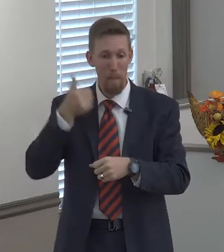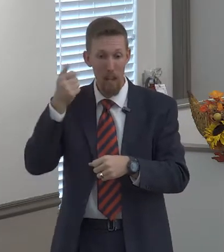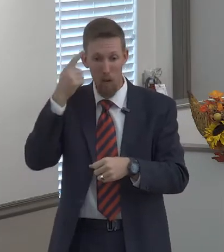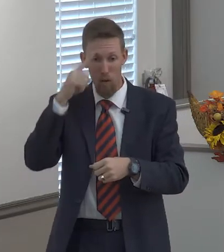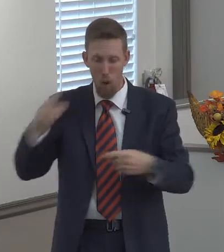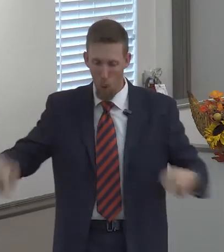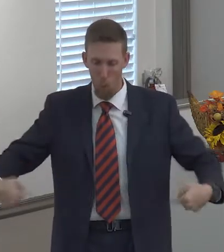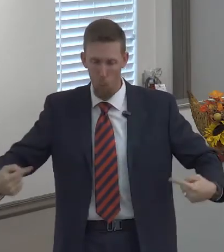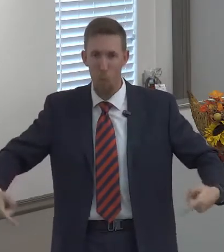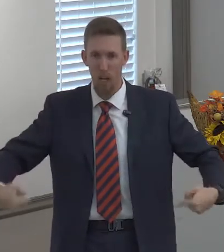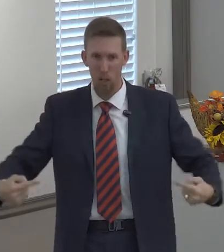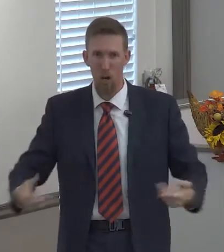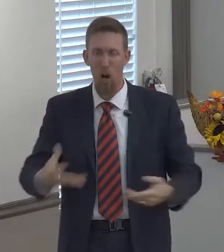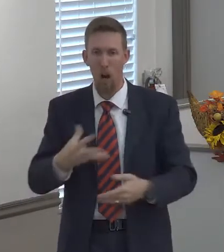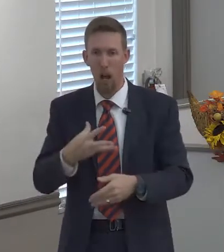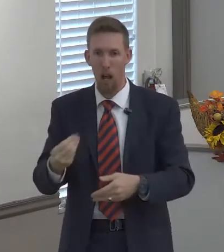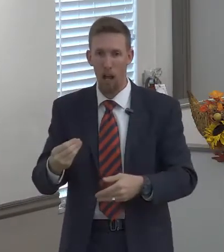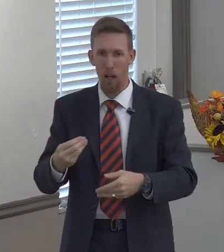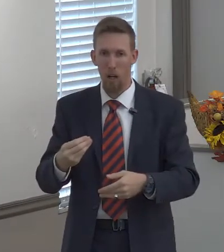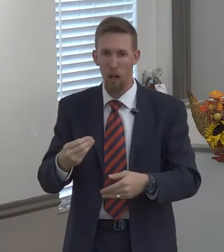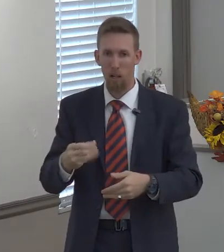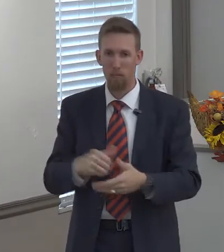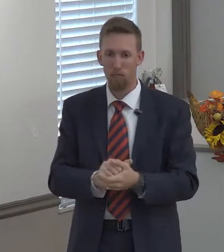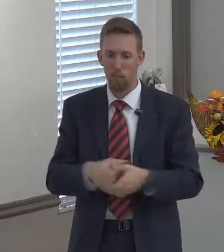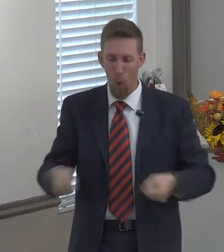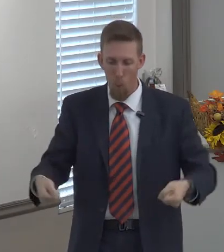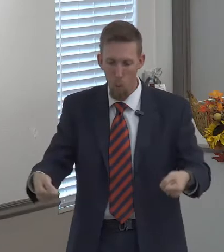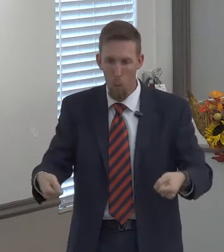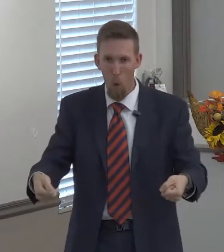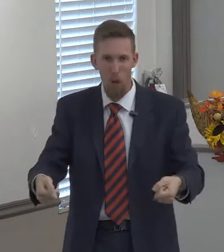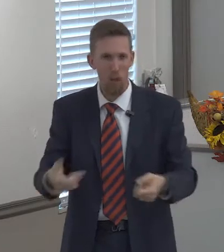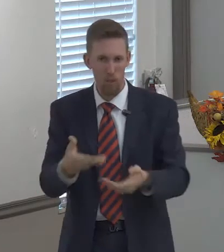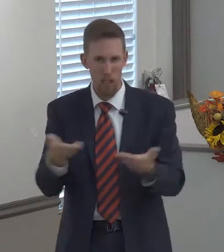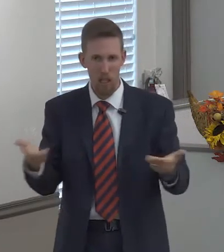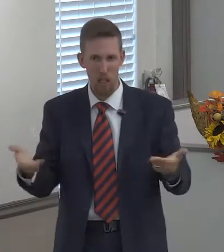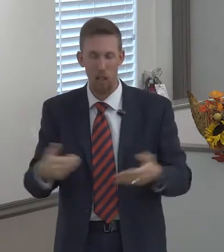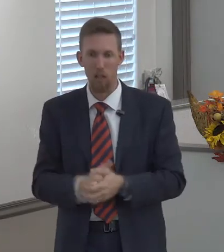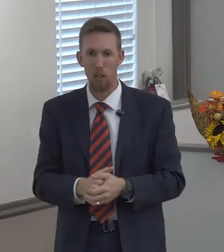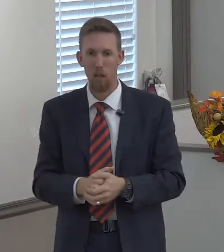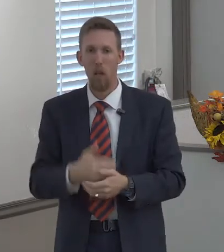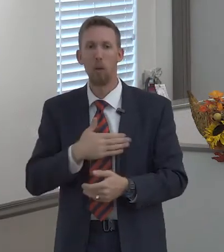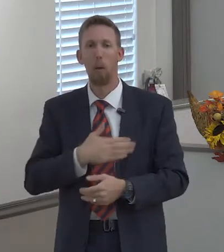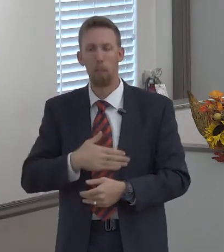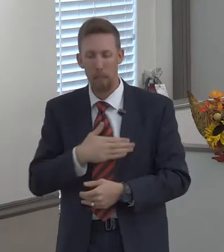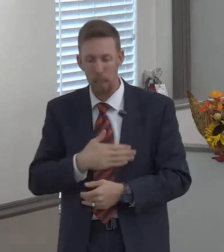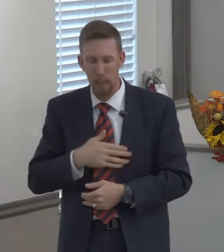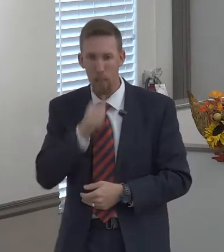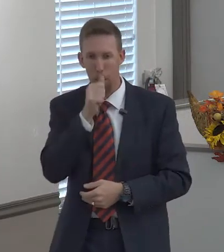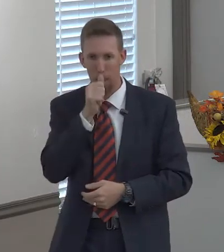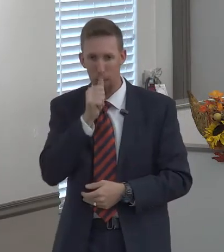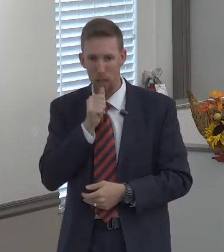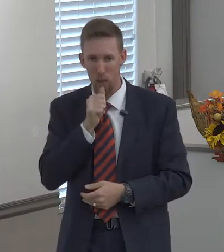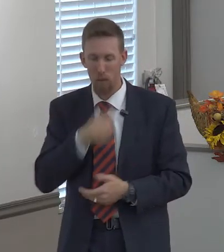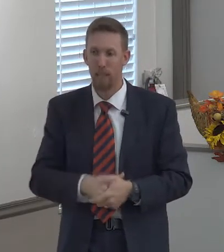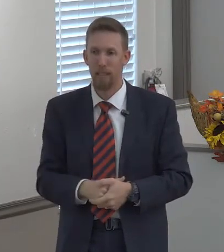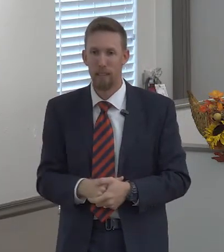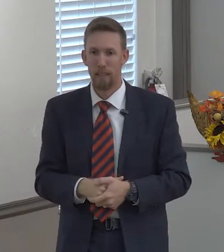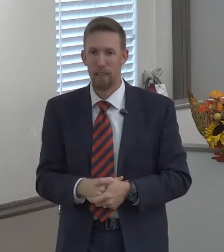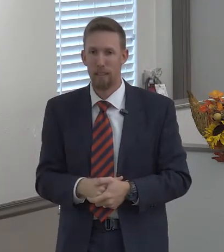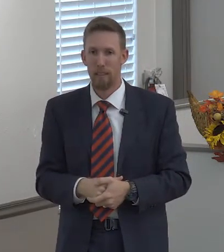and in the place where it needs to be for the new building that's going to be going in, that. You know, this